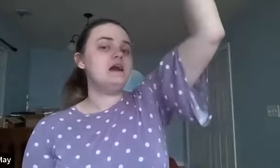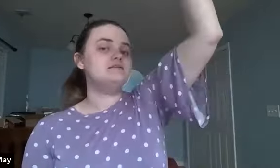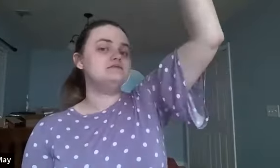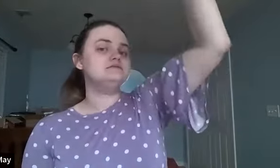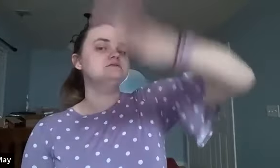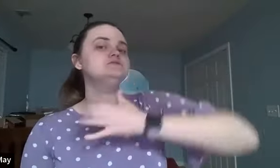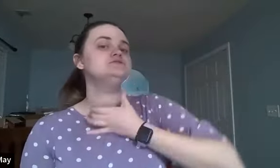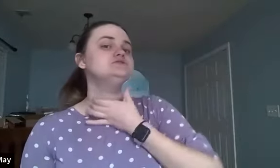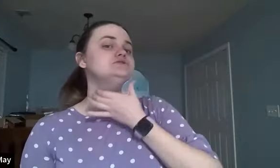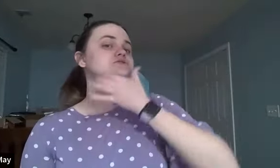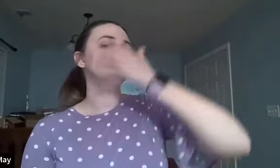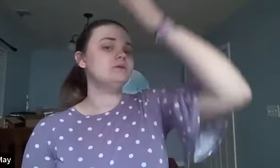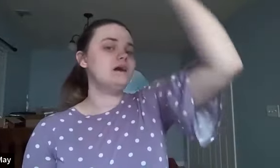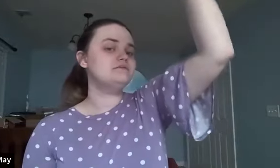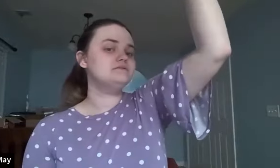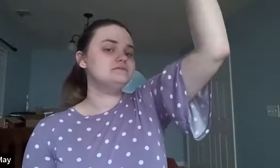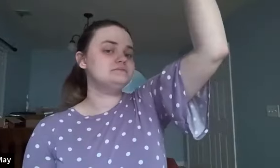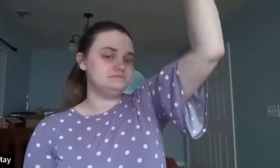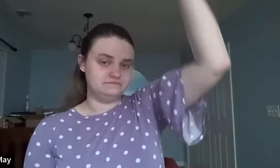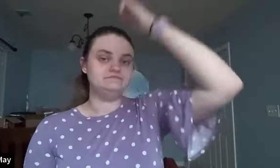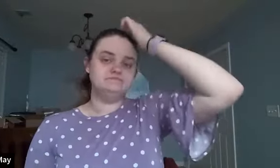Giraffe. Giraffe.